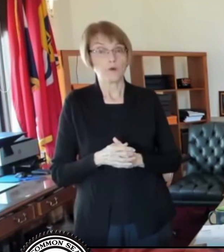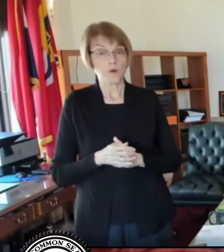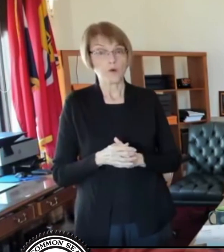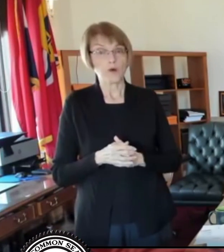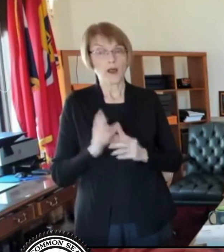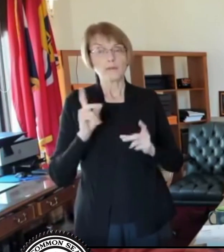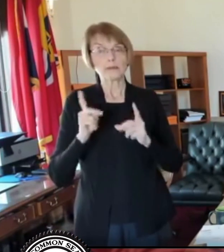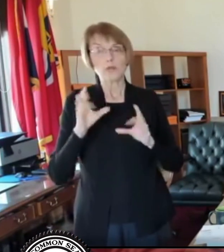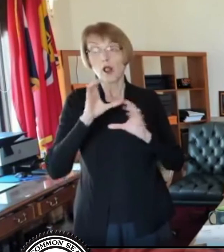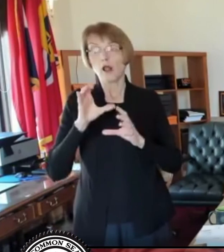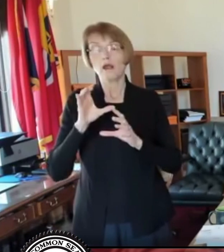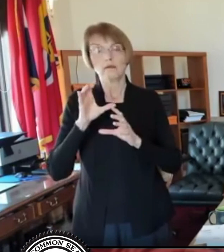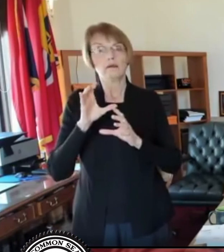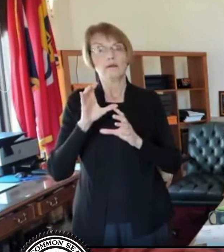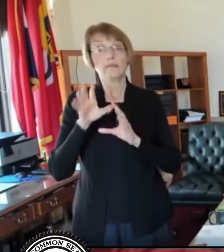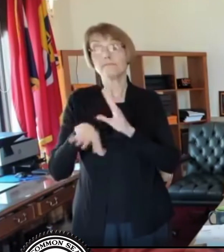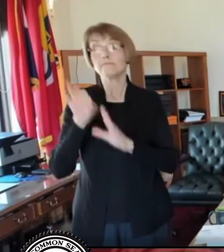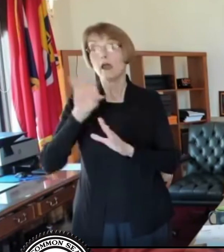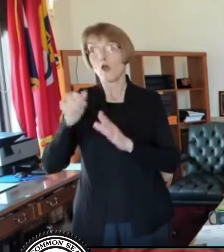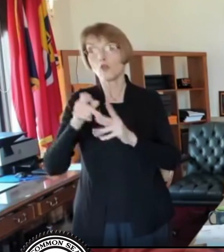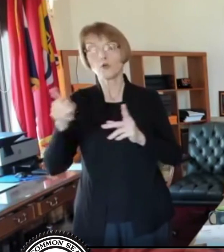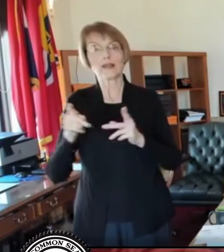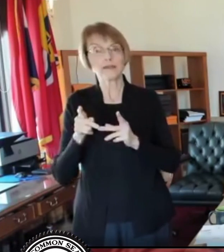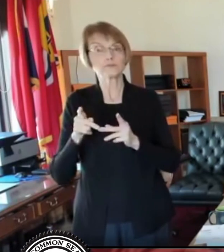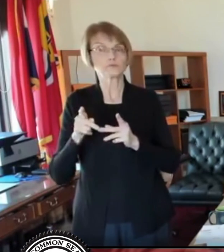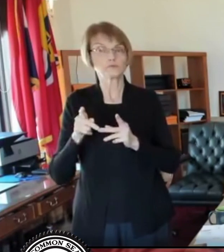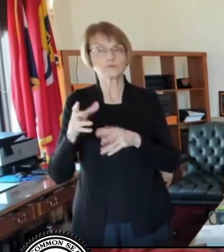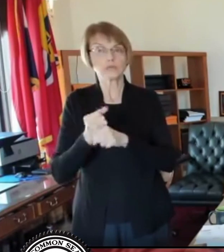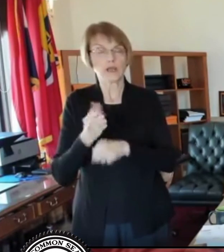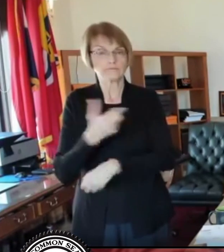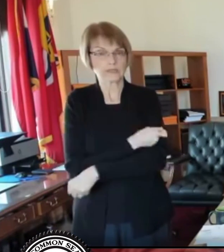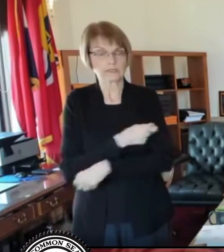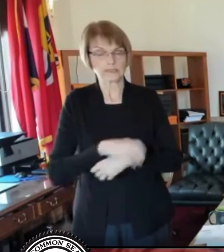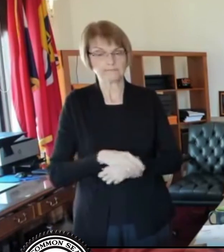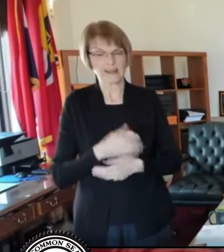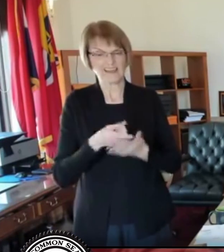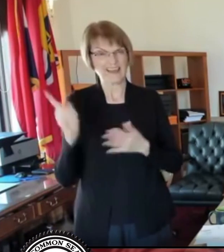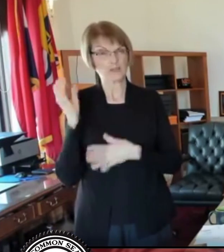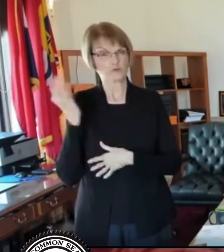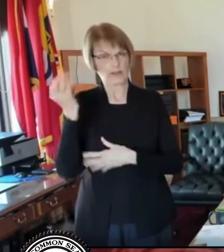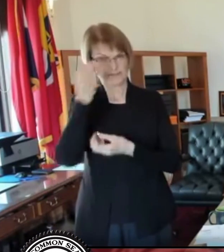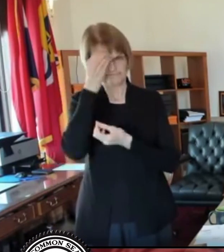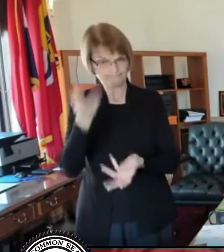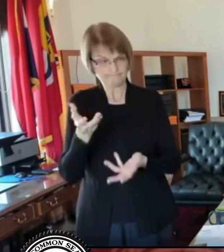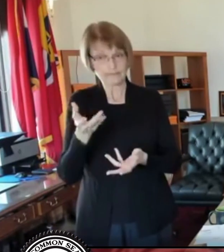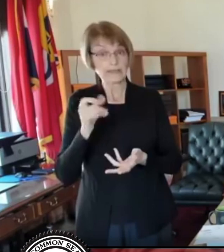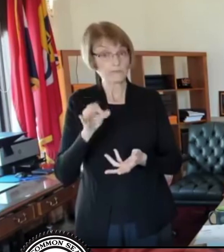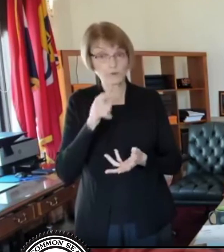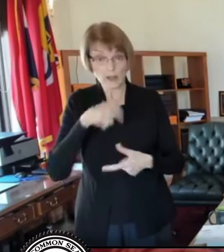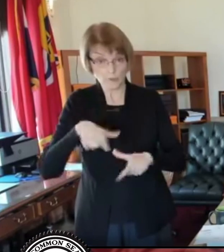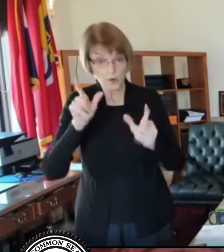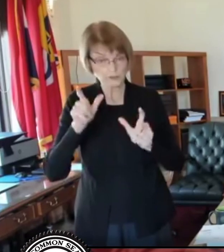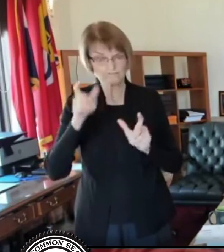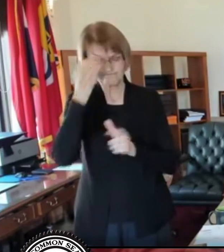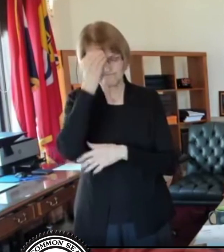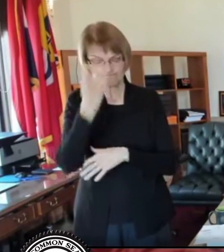other places. I mentioned this on Friday, but in case you weren't on Friday, there